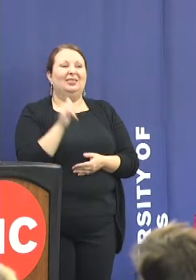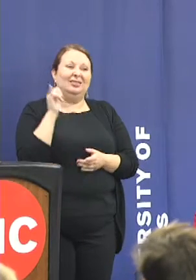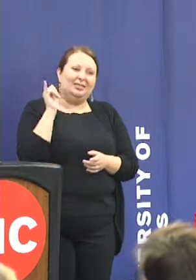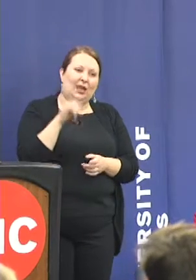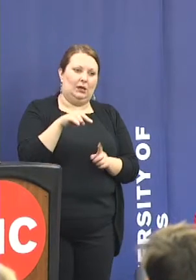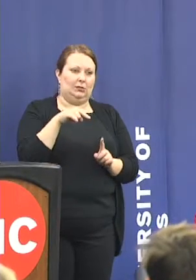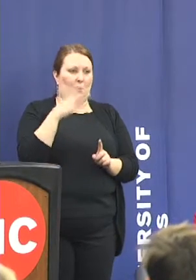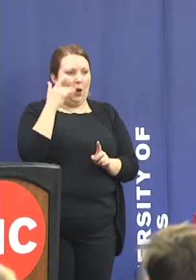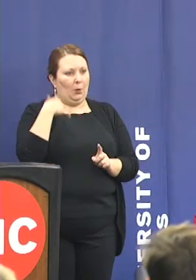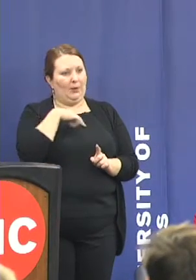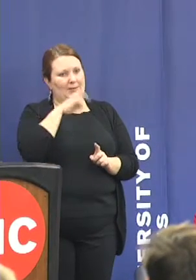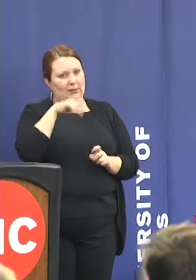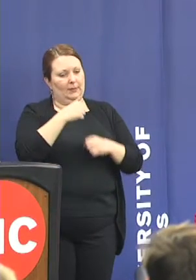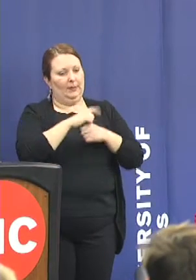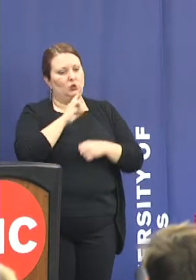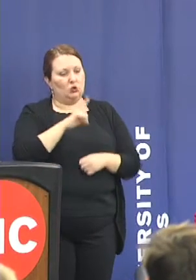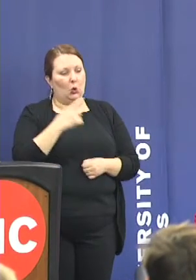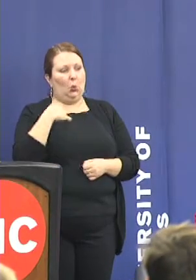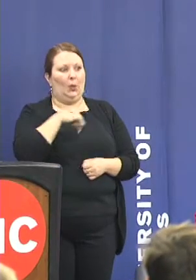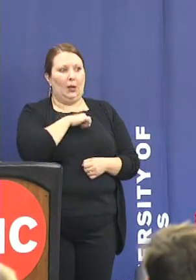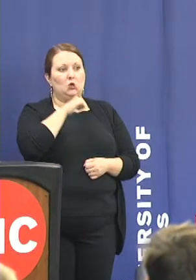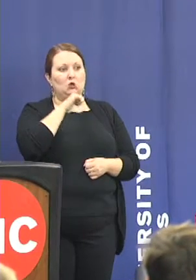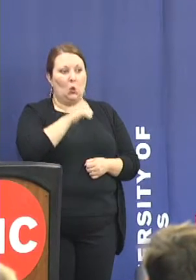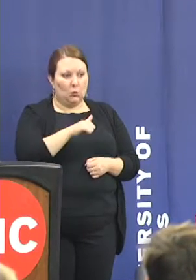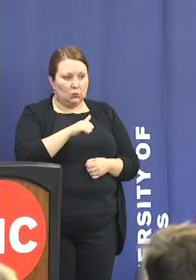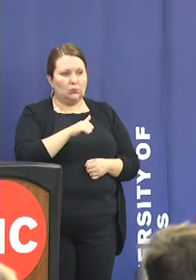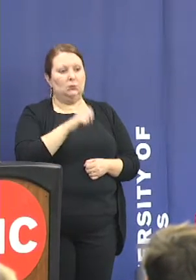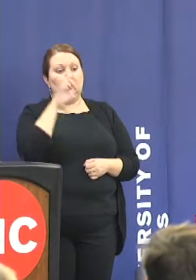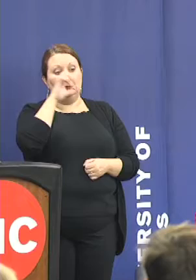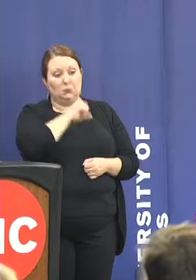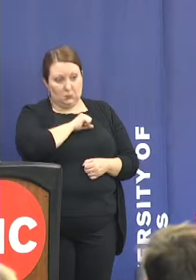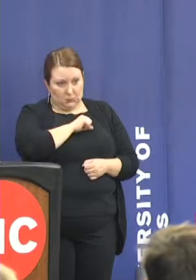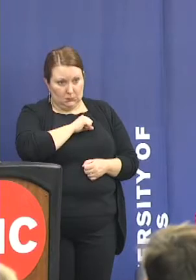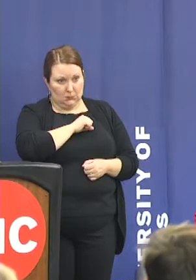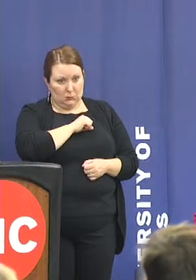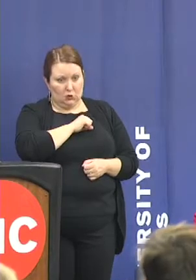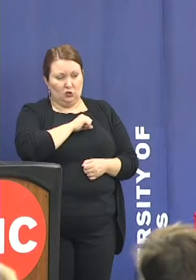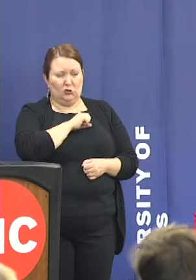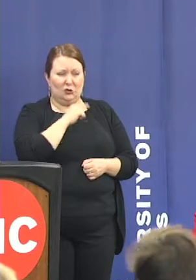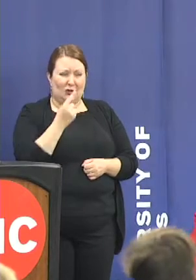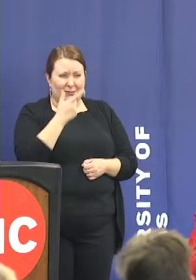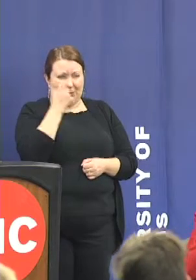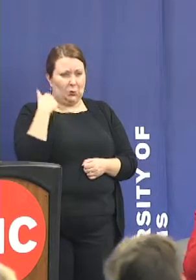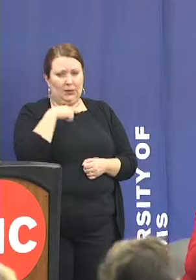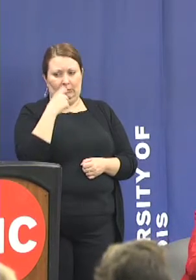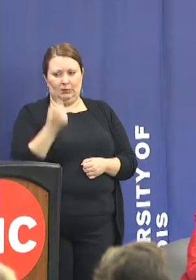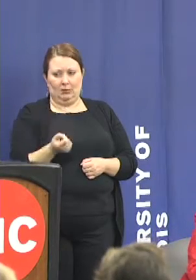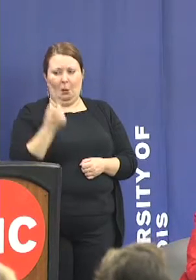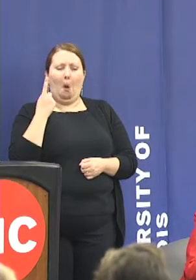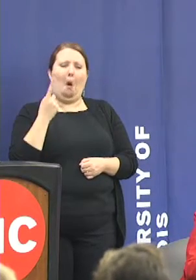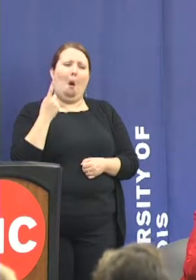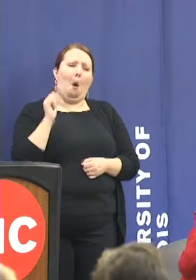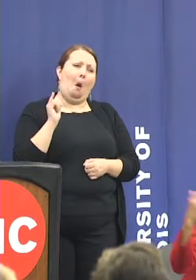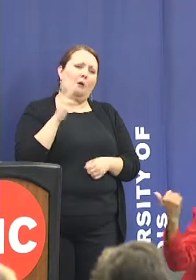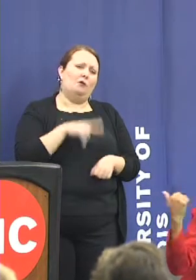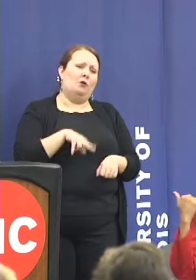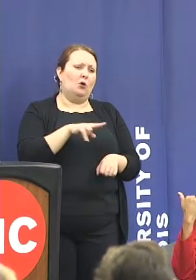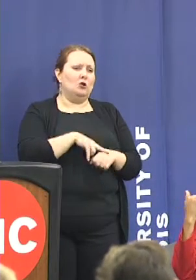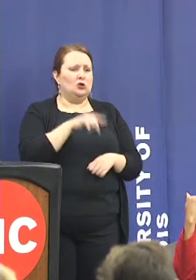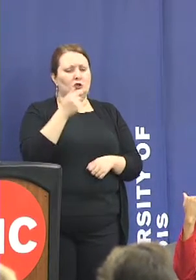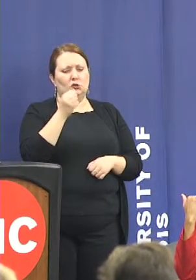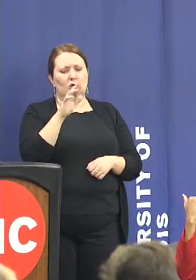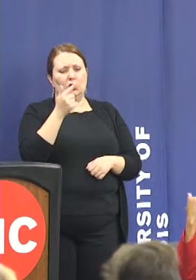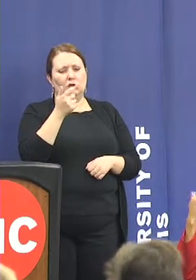is why we need to make sure that we do not assume that just because we understand that, of course,